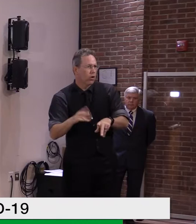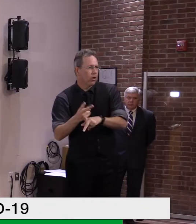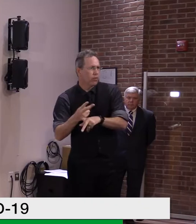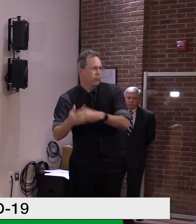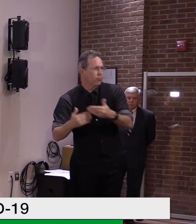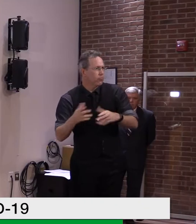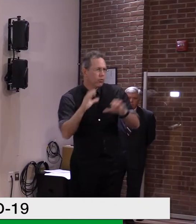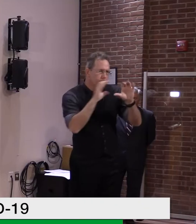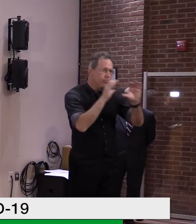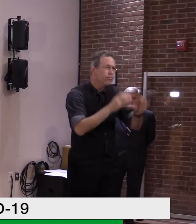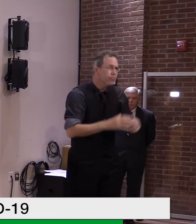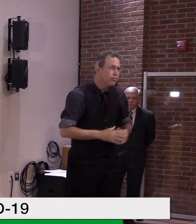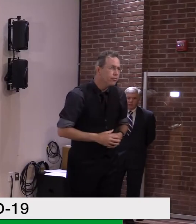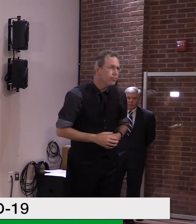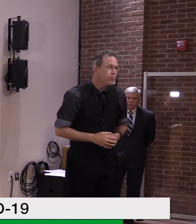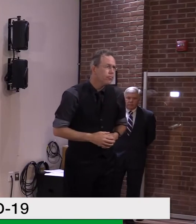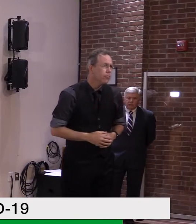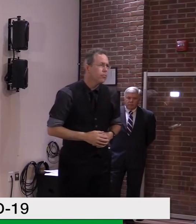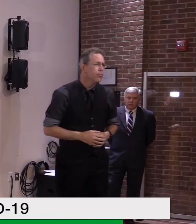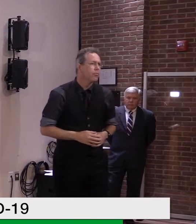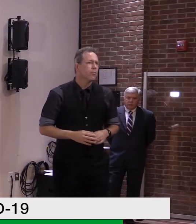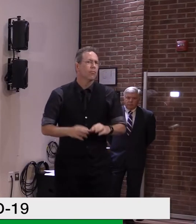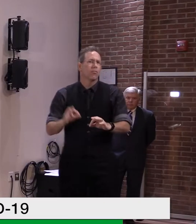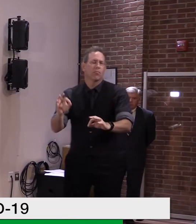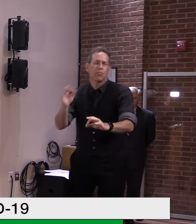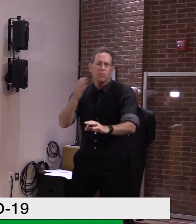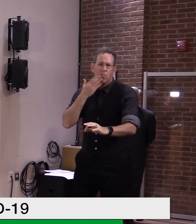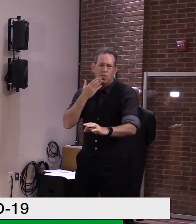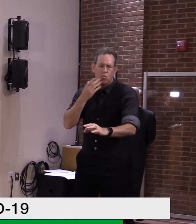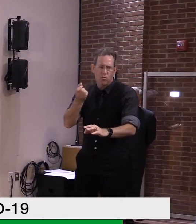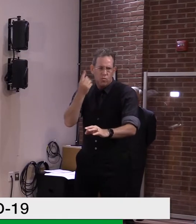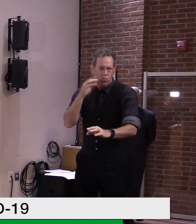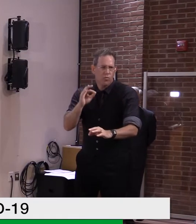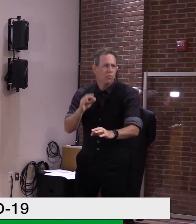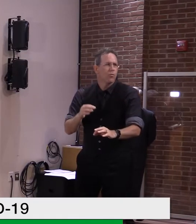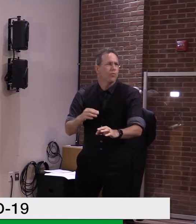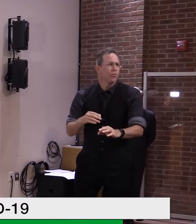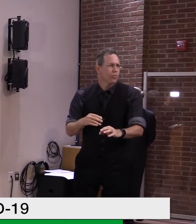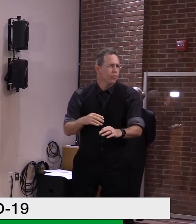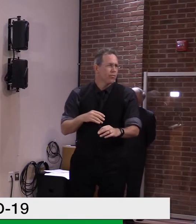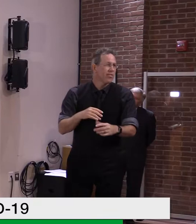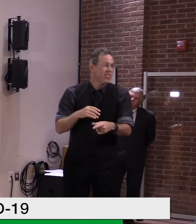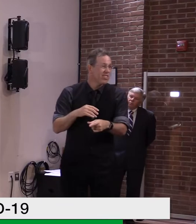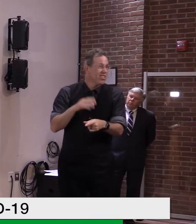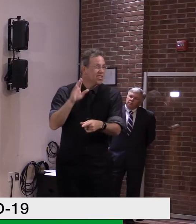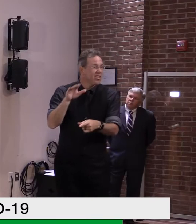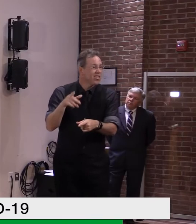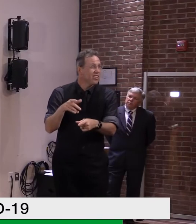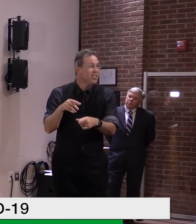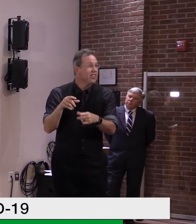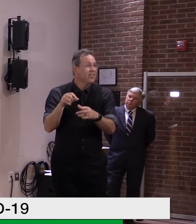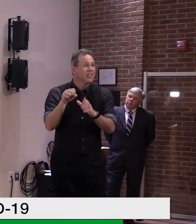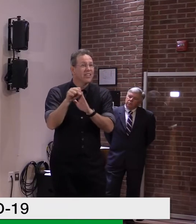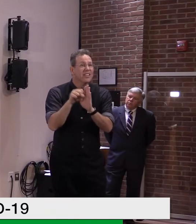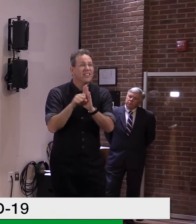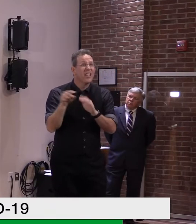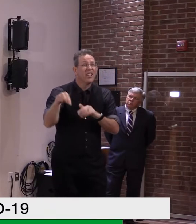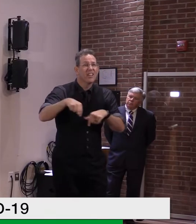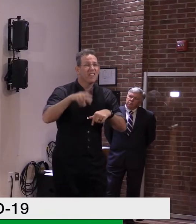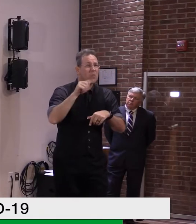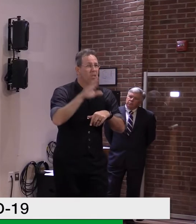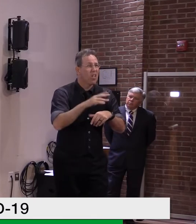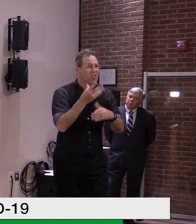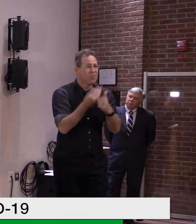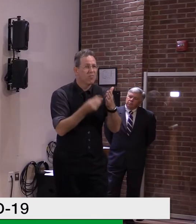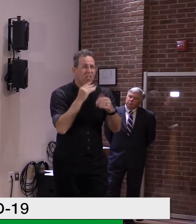Okay, thank you. So then the state's general shortage of child care is not, it has to be COVID specific. So the